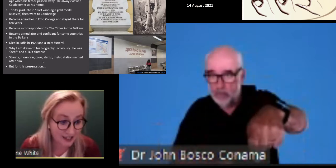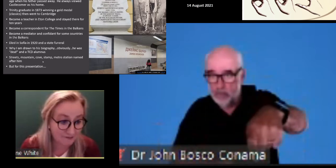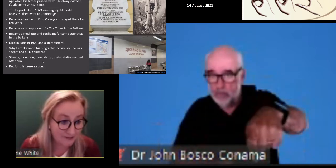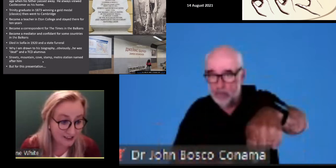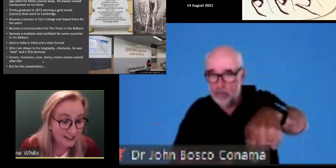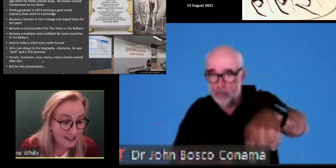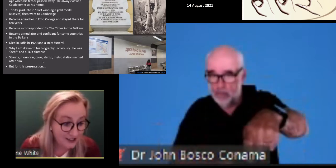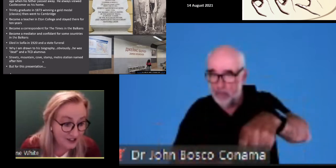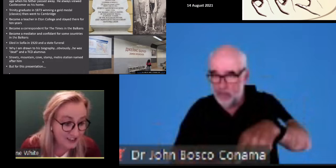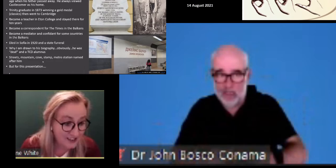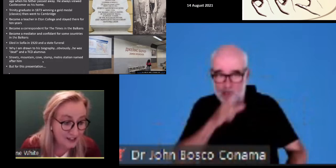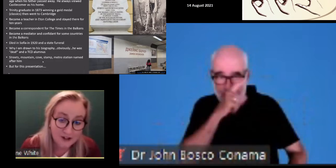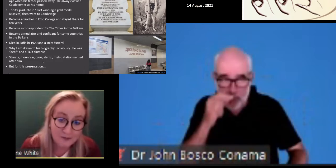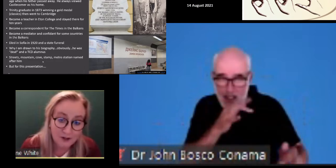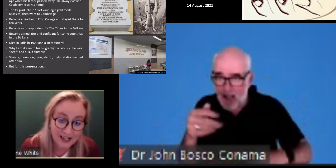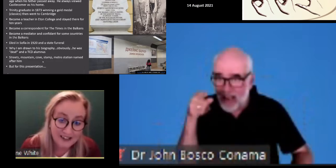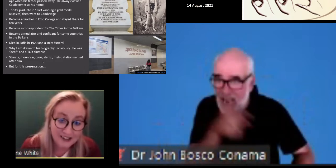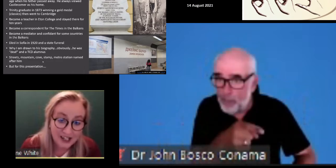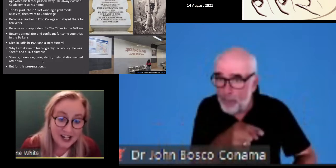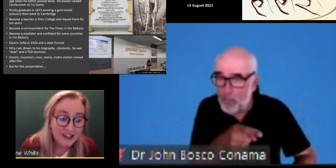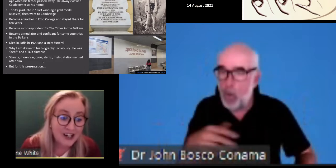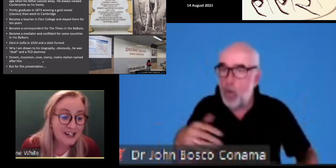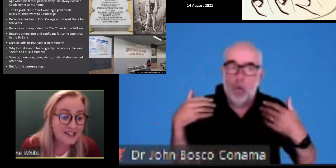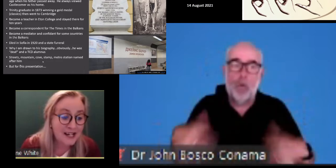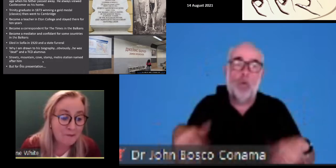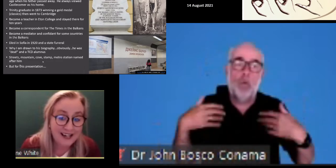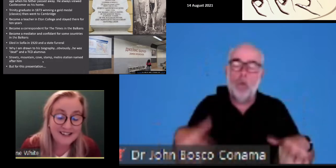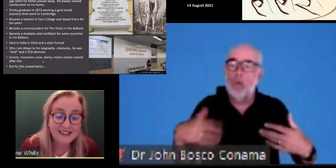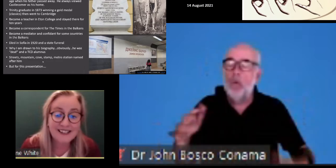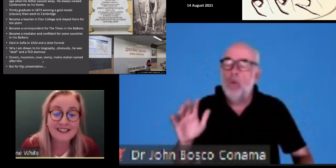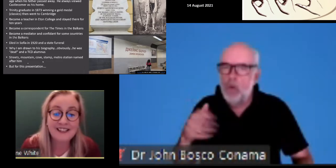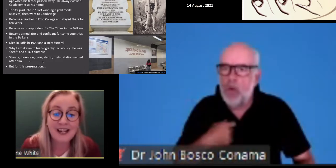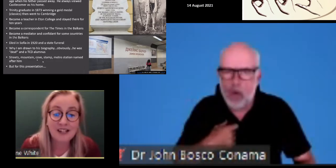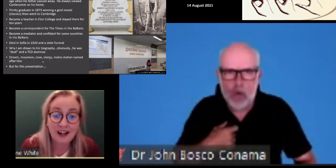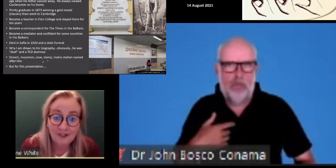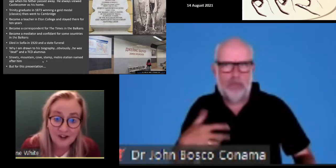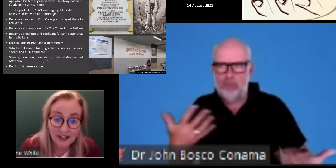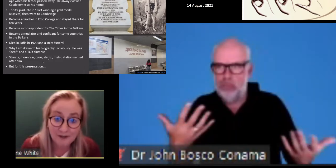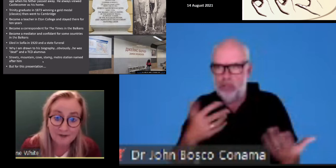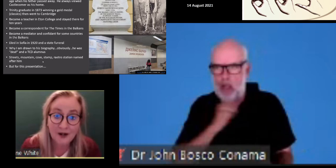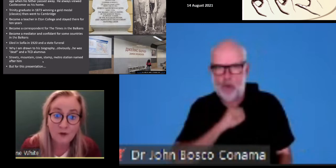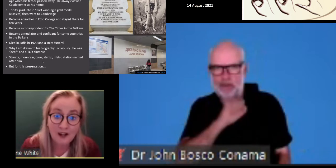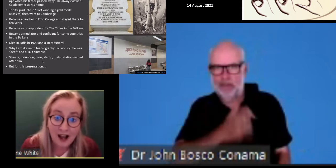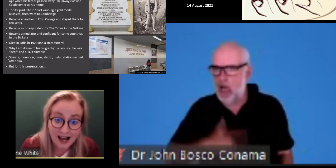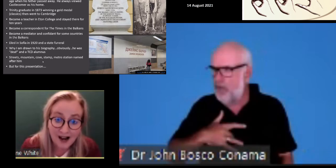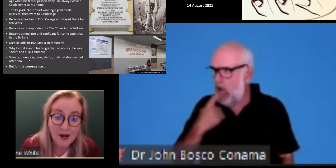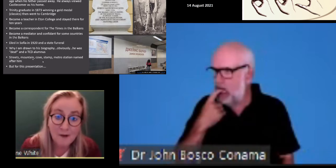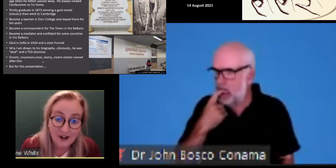him. Can you see it in the bottom right? There is a place that is named after him. Like, how